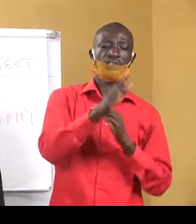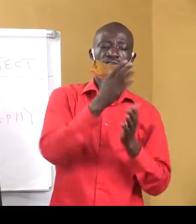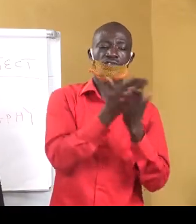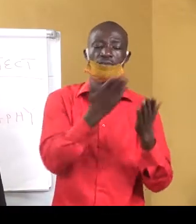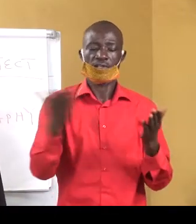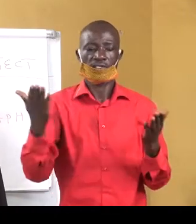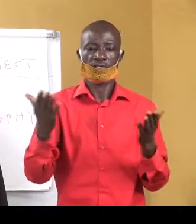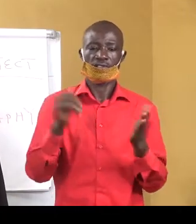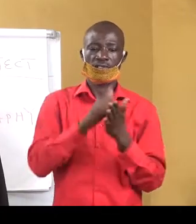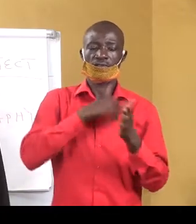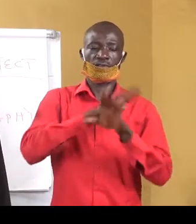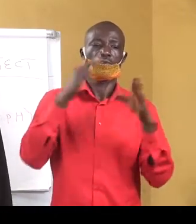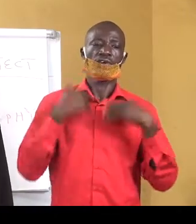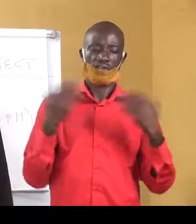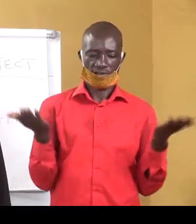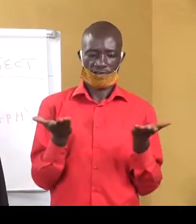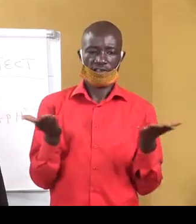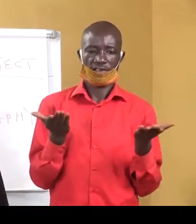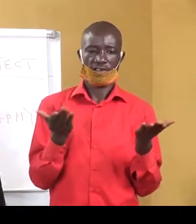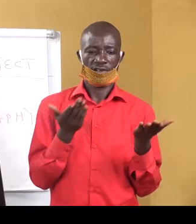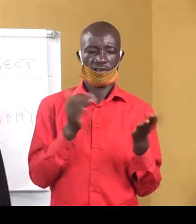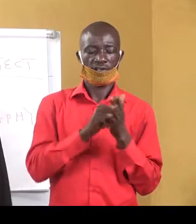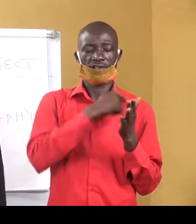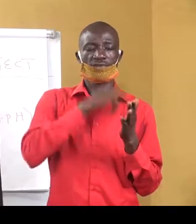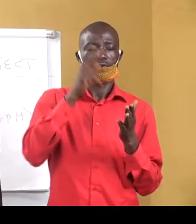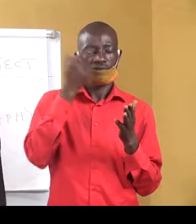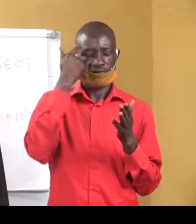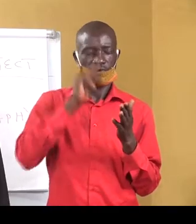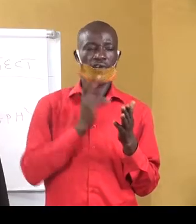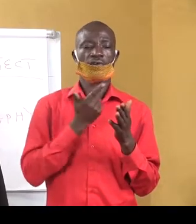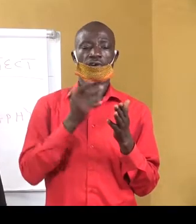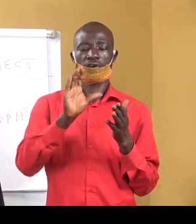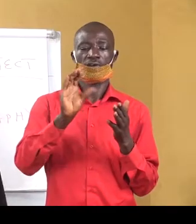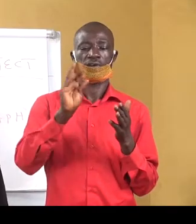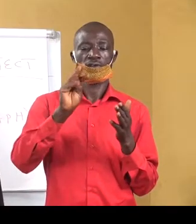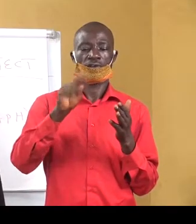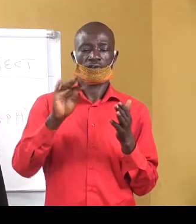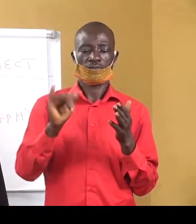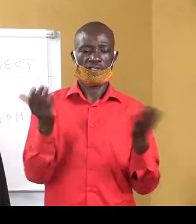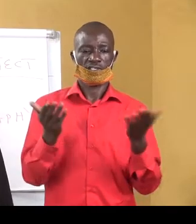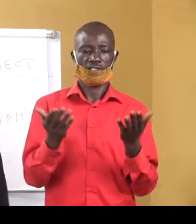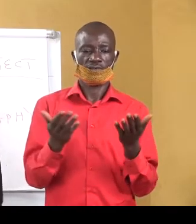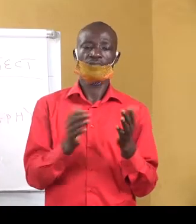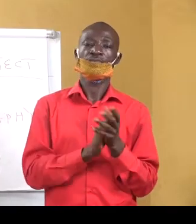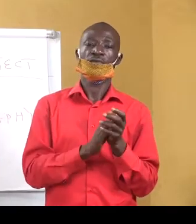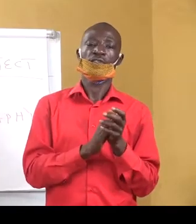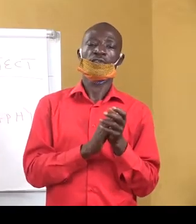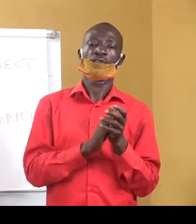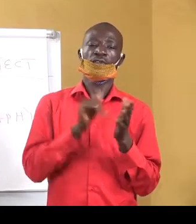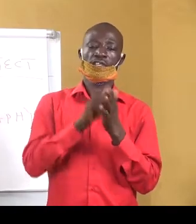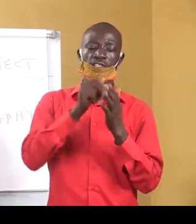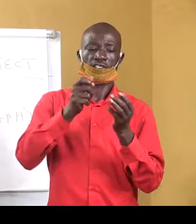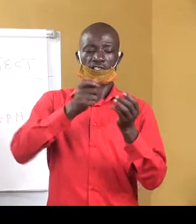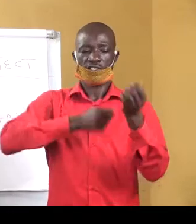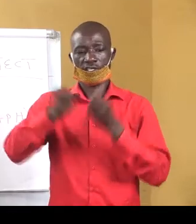materials that we use for our industries. The kind of raw materials we do not have too. That is the